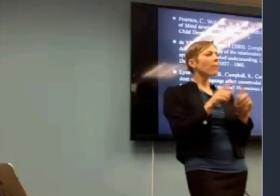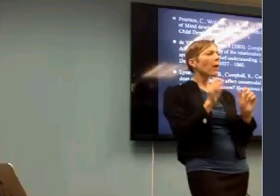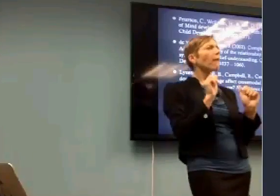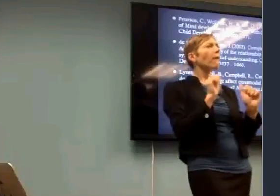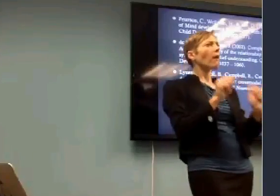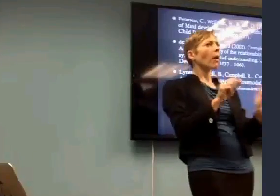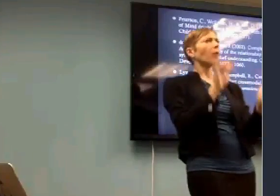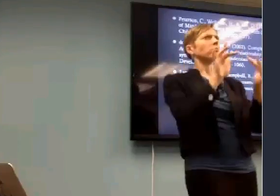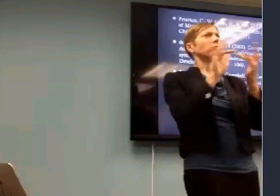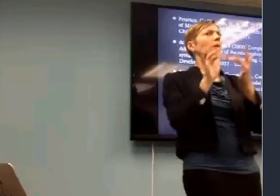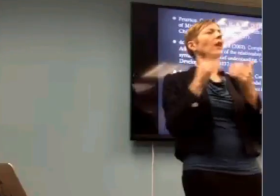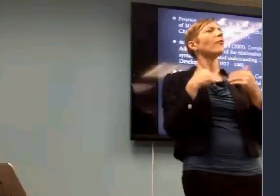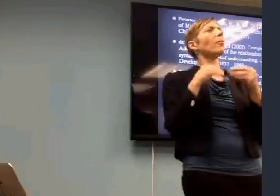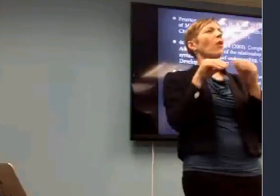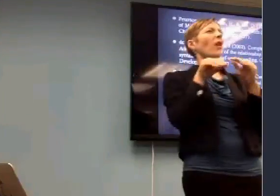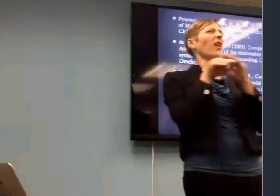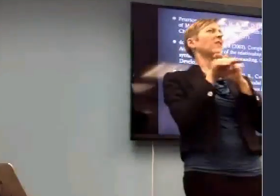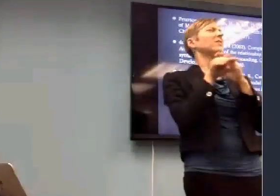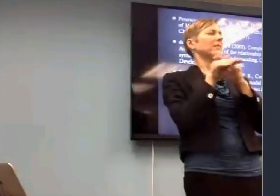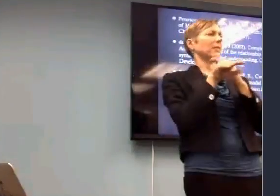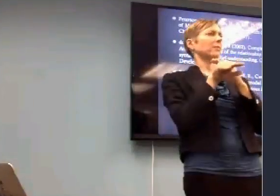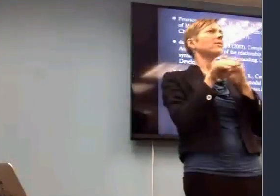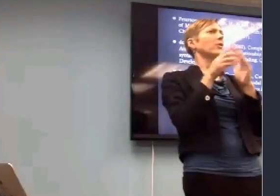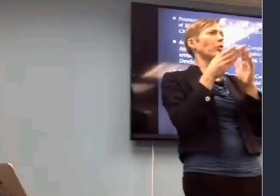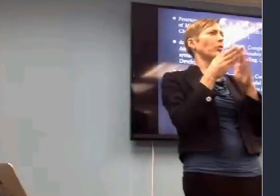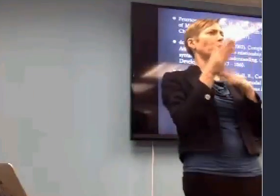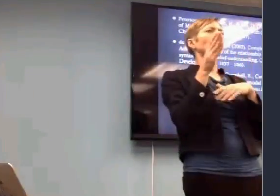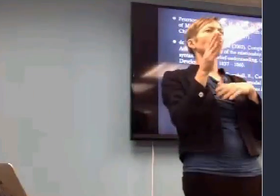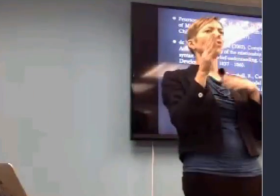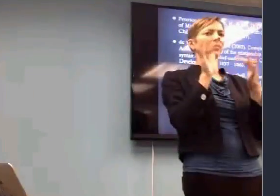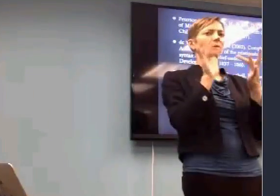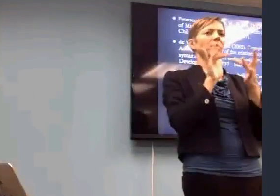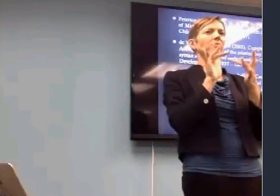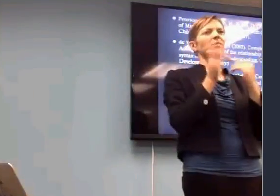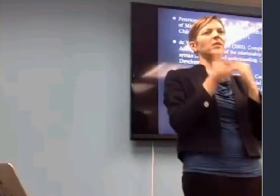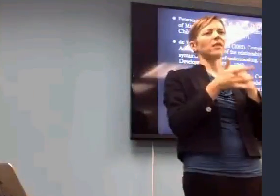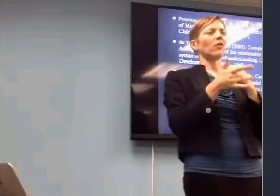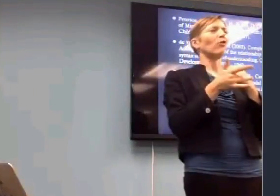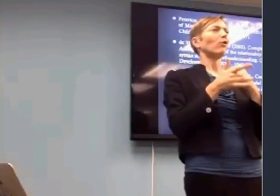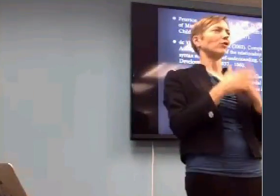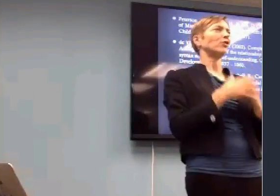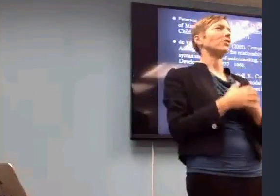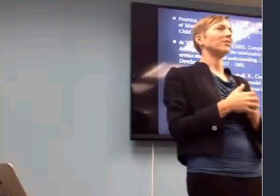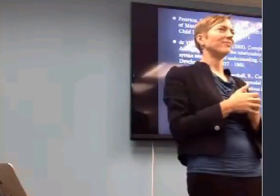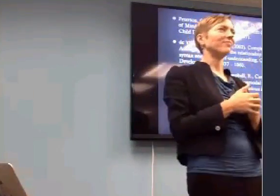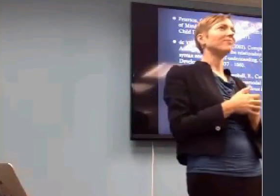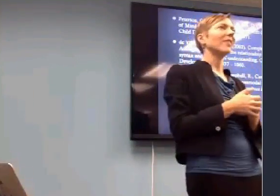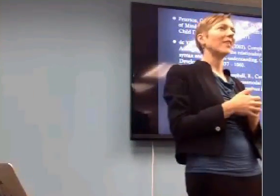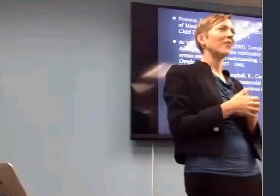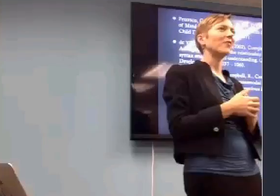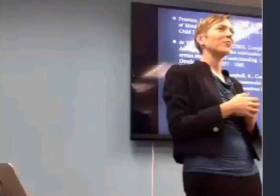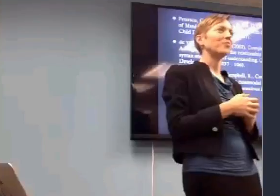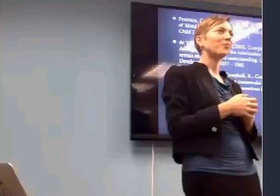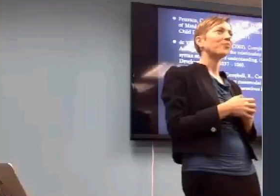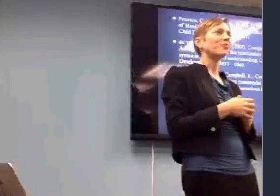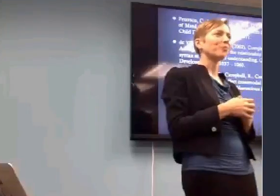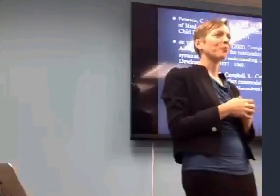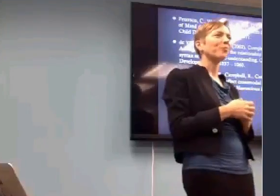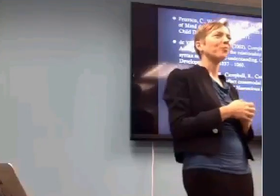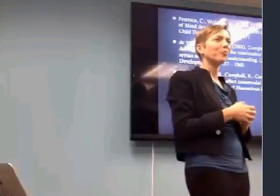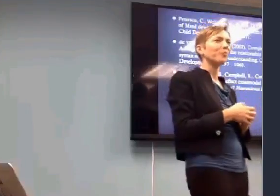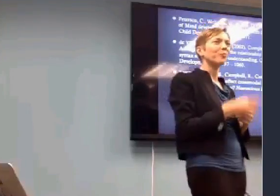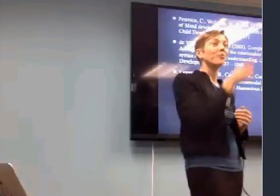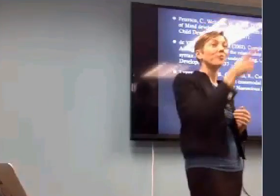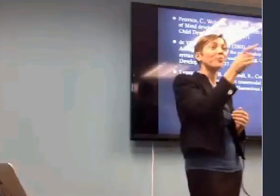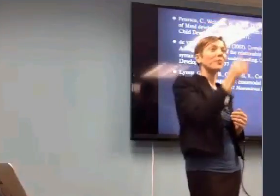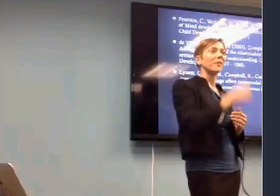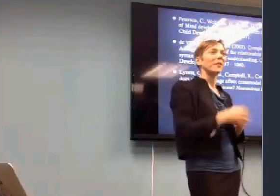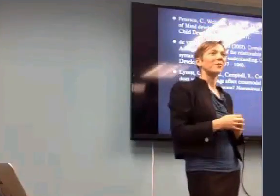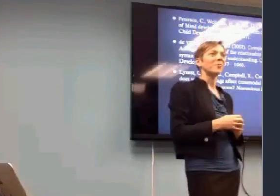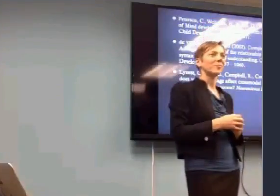person, but there are other ways in which one can access each other through use of technologies. Yeah.